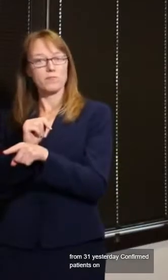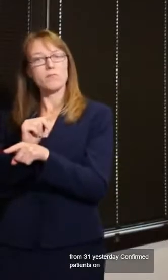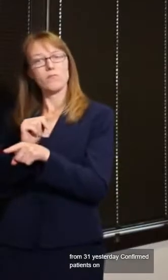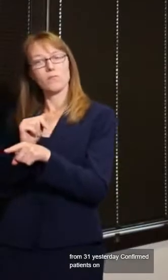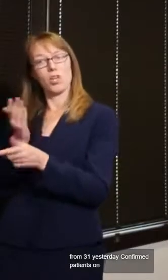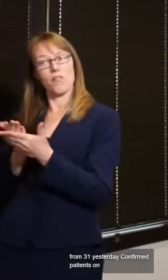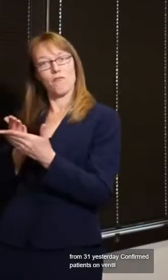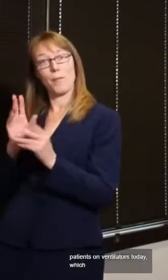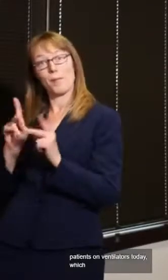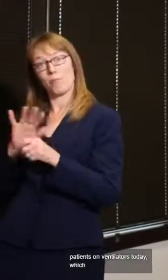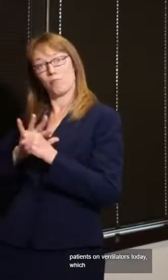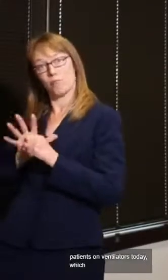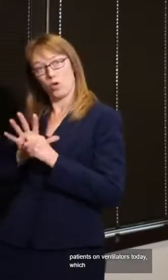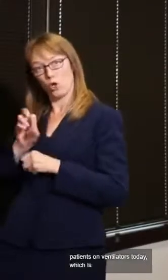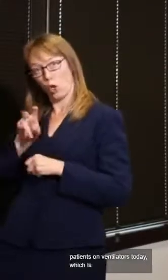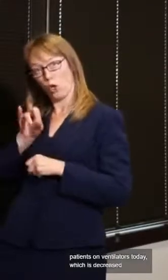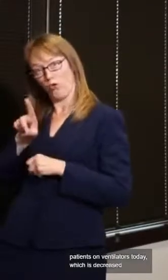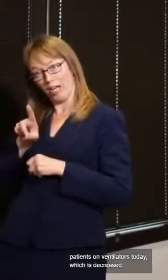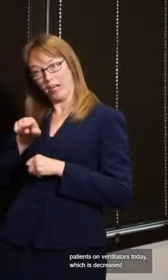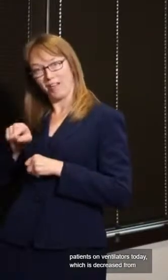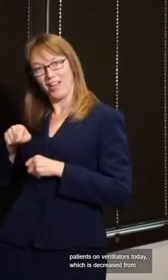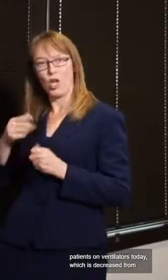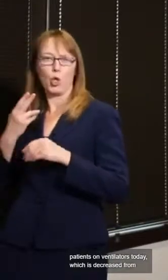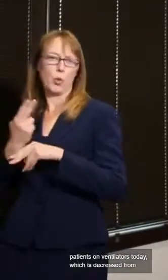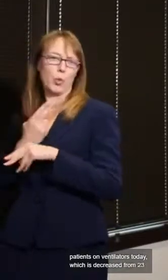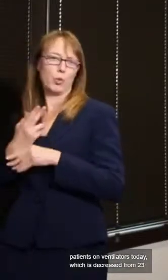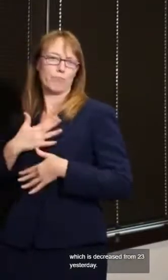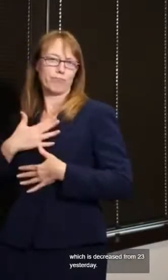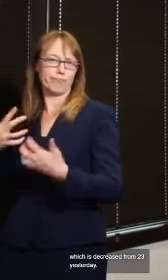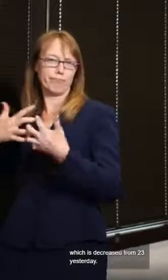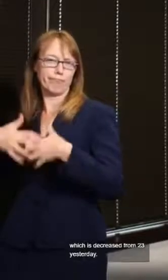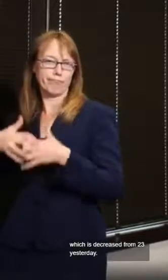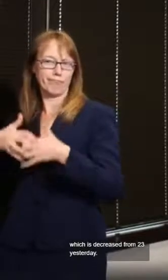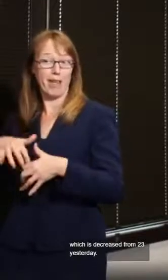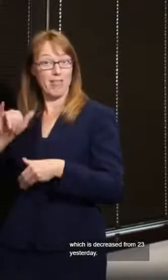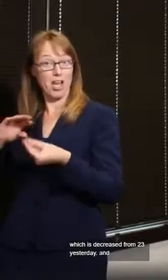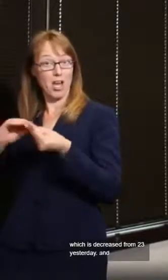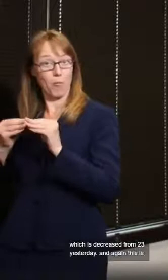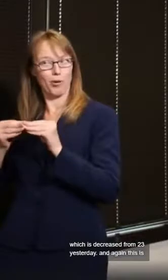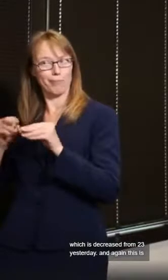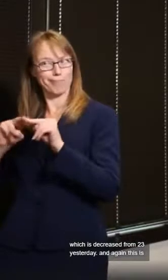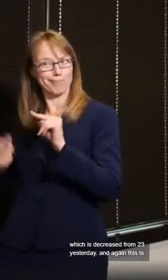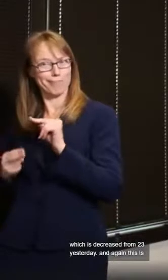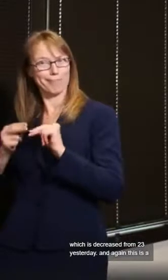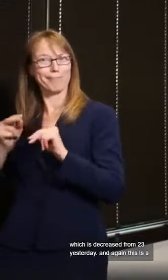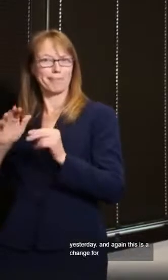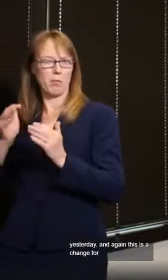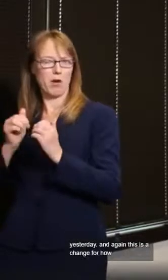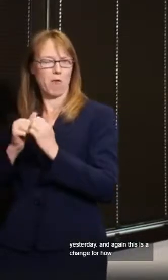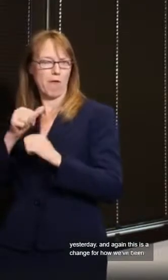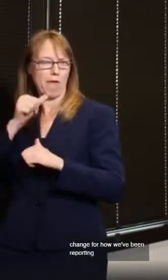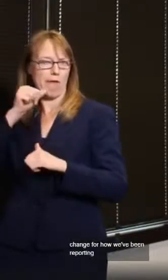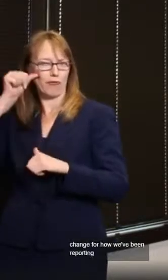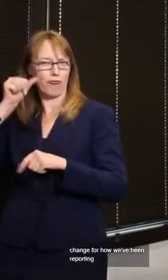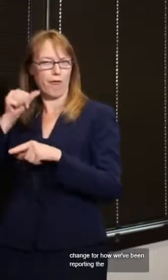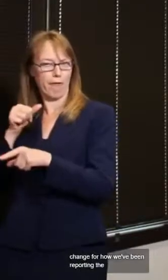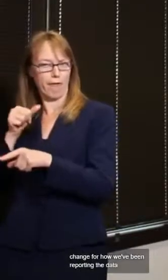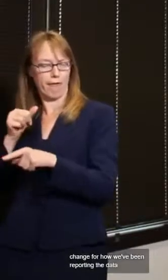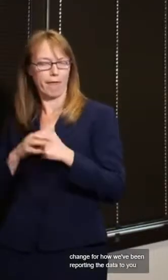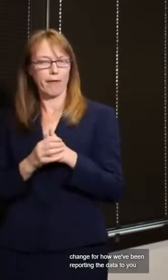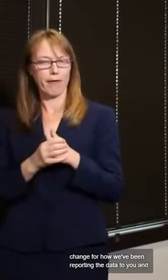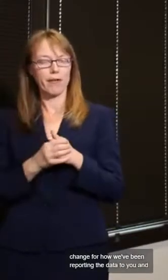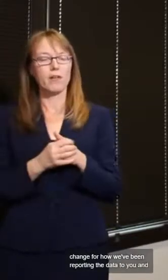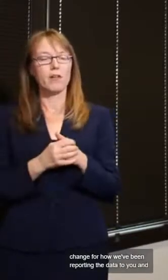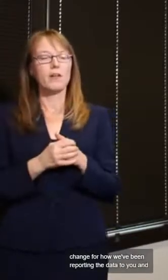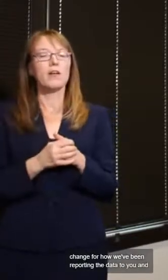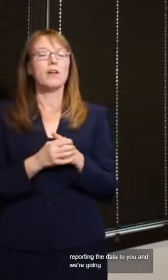ventilators today, which is decreased from 23 yesterday. And again, this is a change for how we've been reporting the data to you.